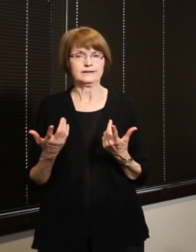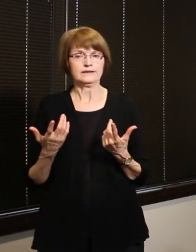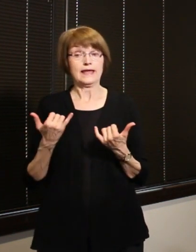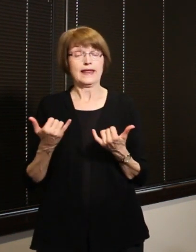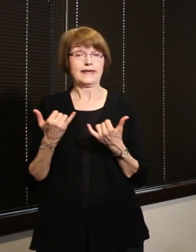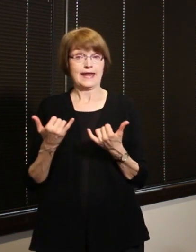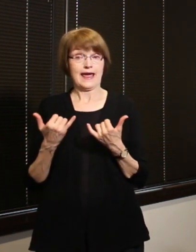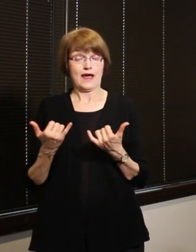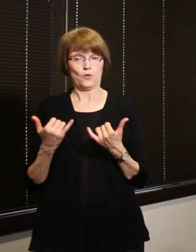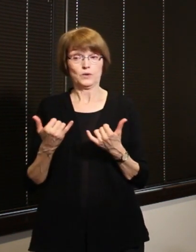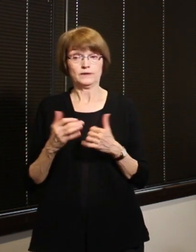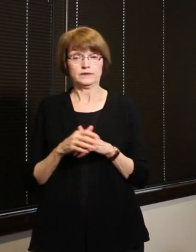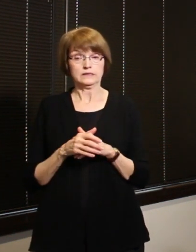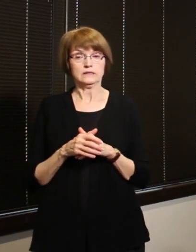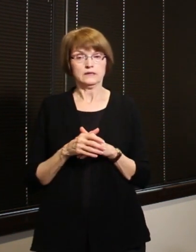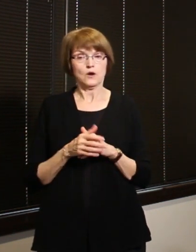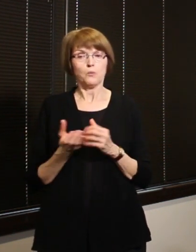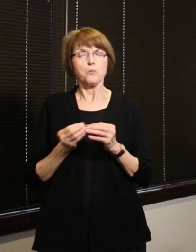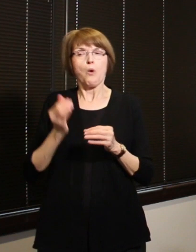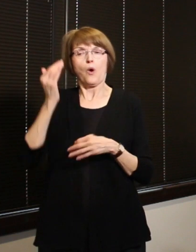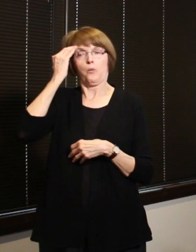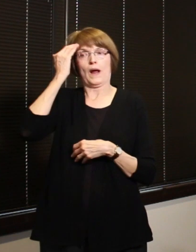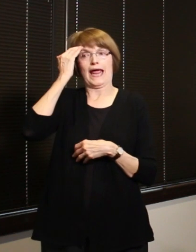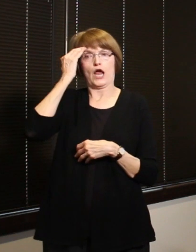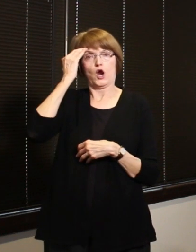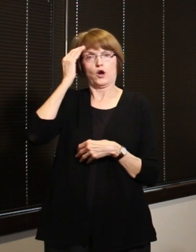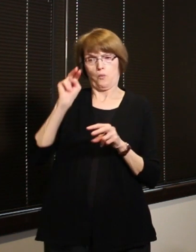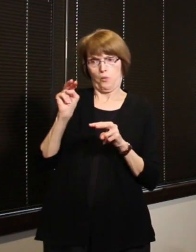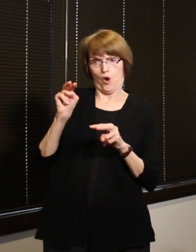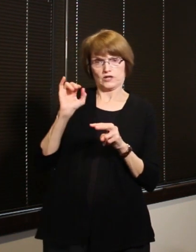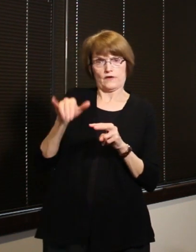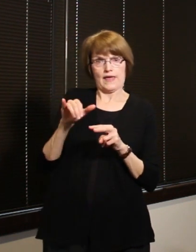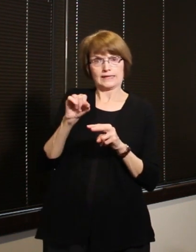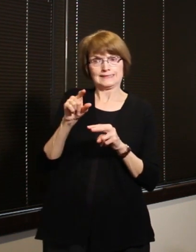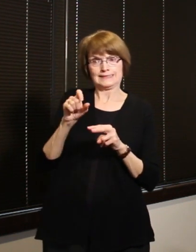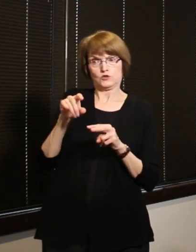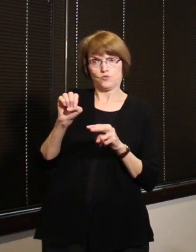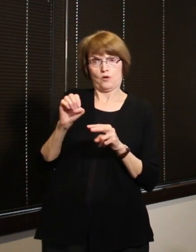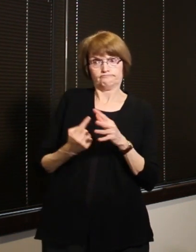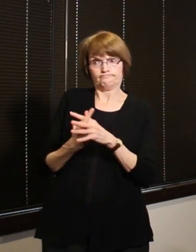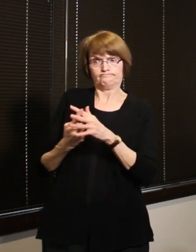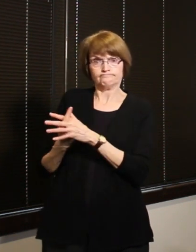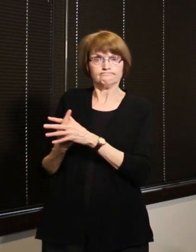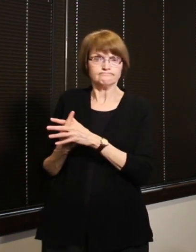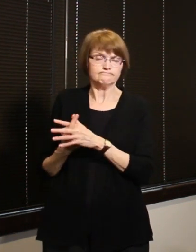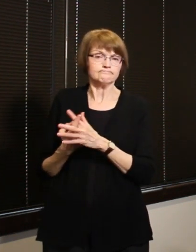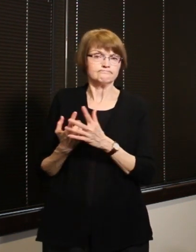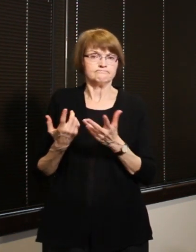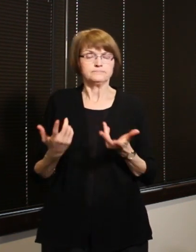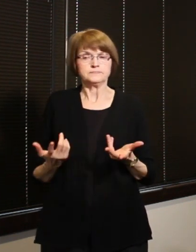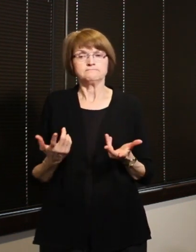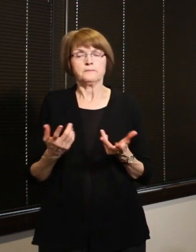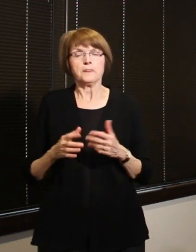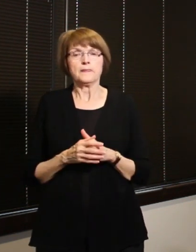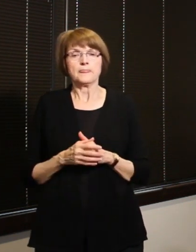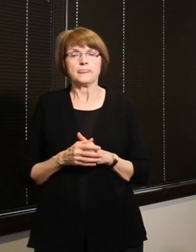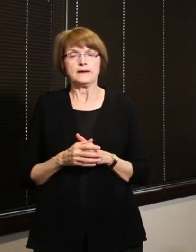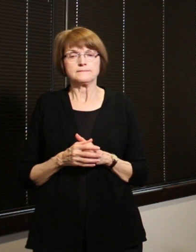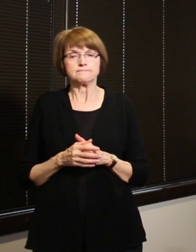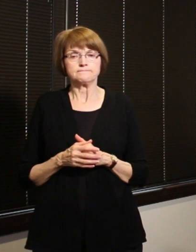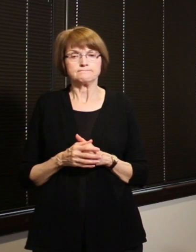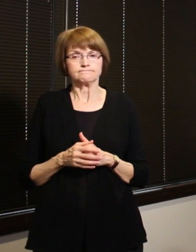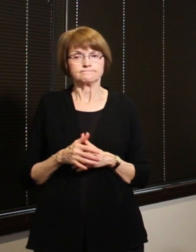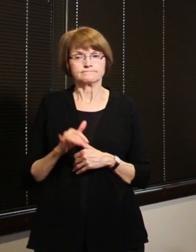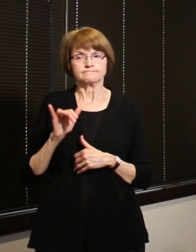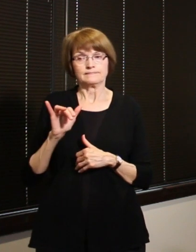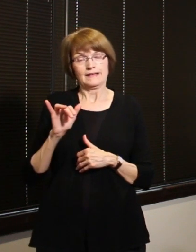now the difference is a heightened awareness for looking for this syndrome. Um, you know, this